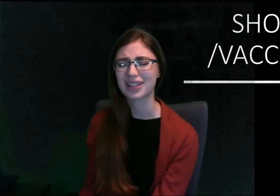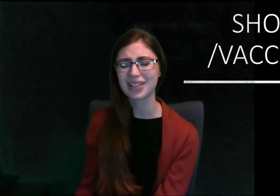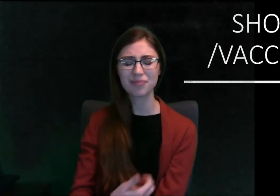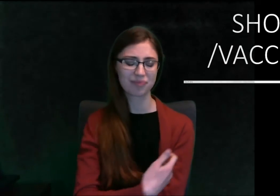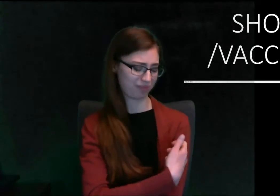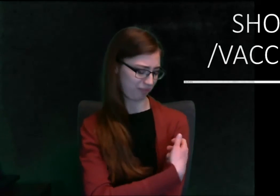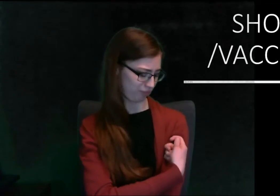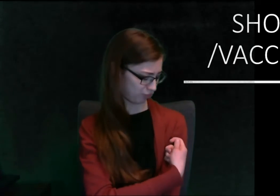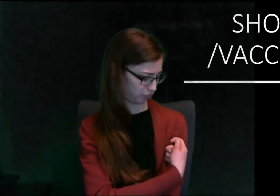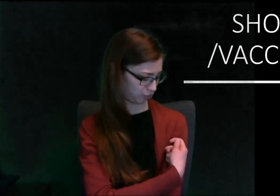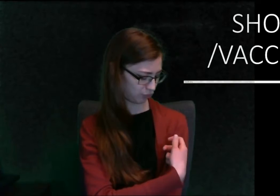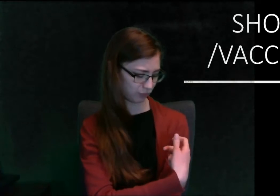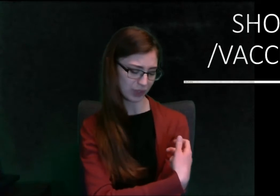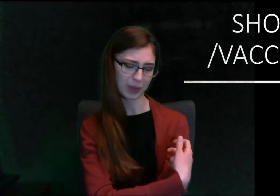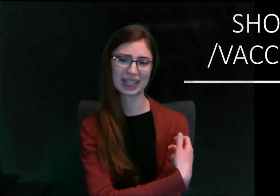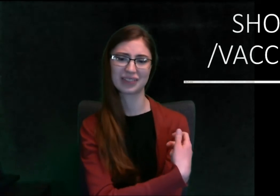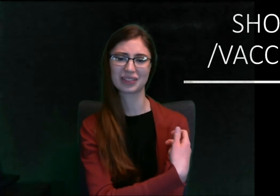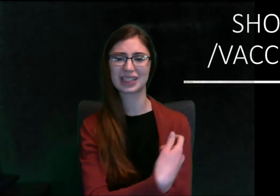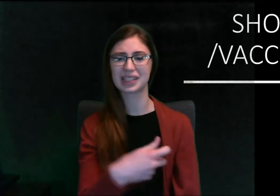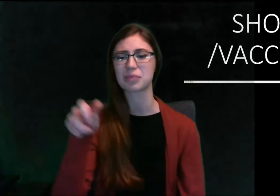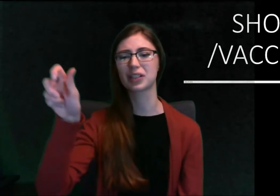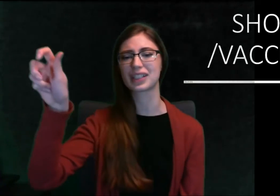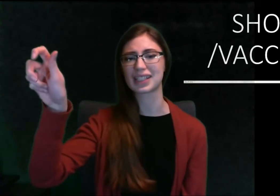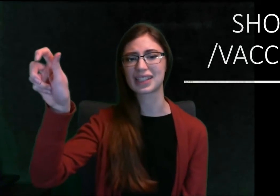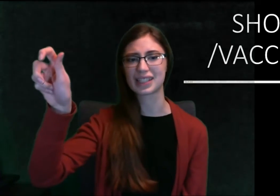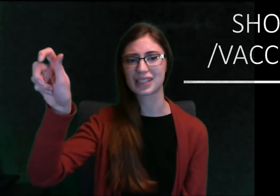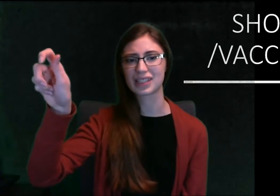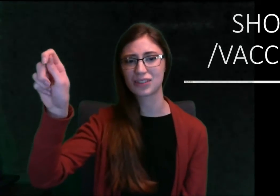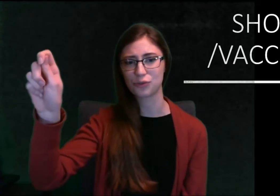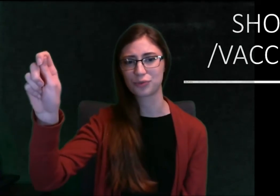you. So it kind of ends up looking like this.